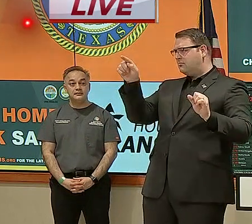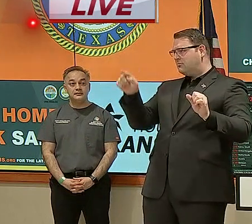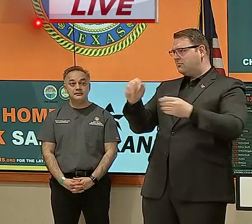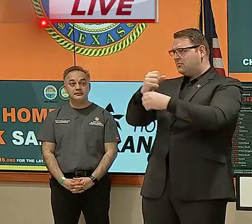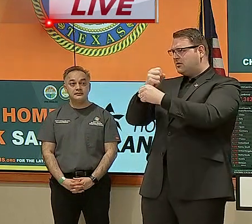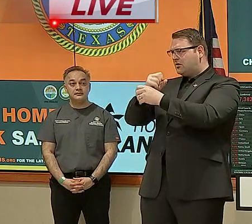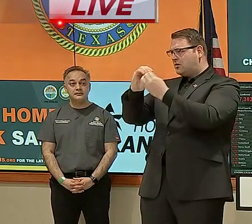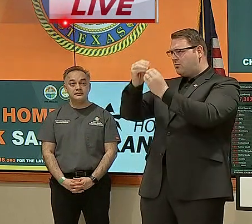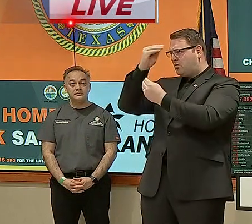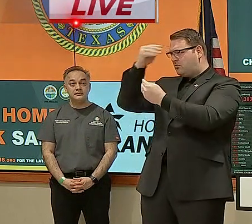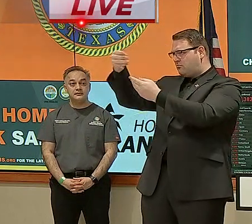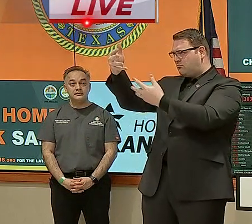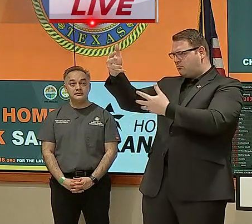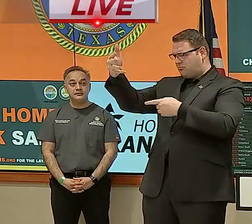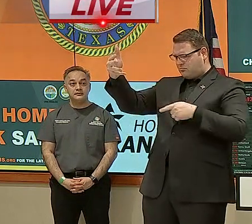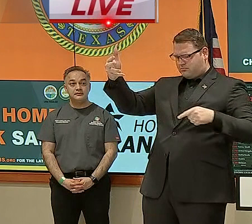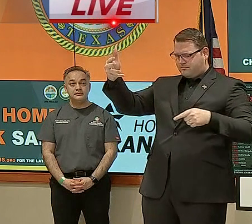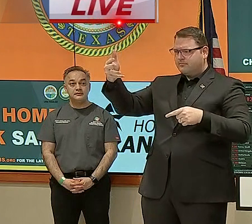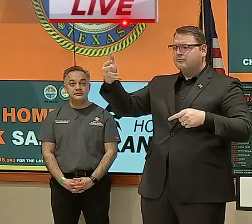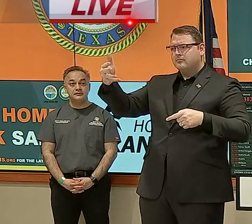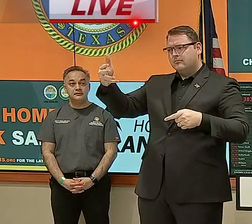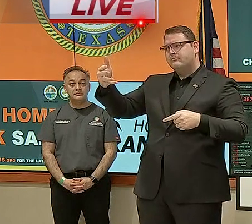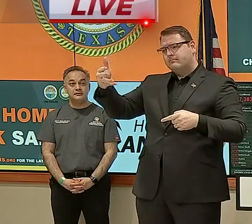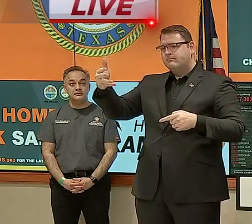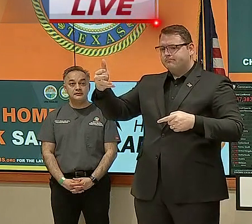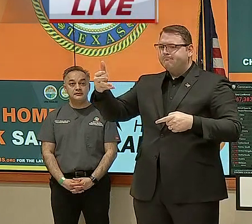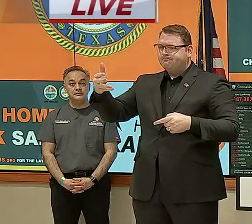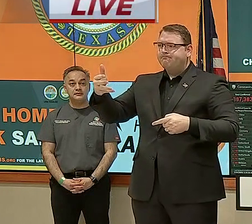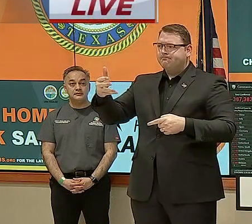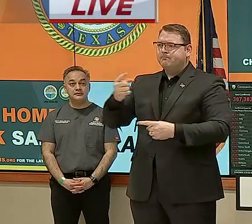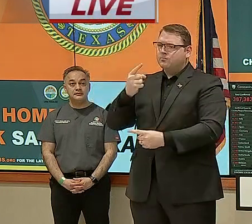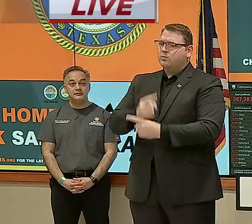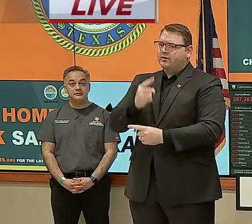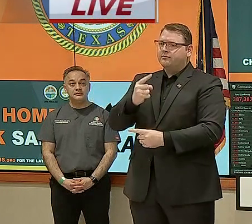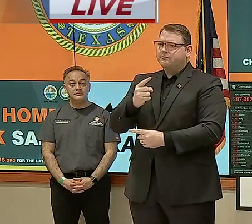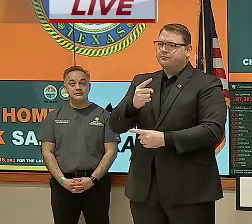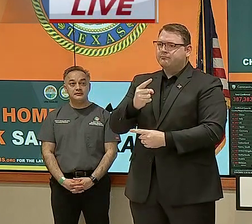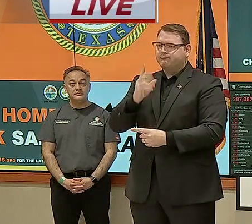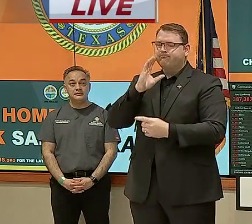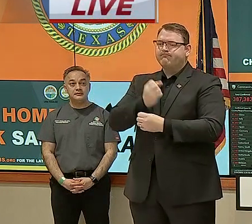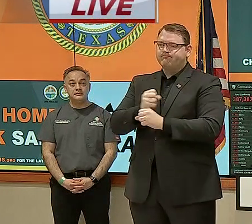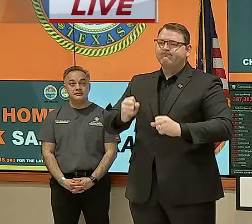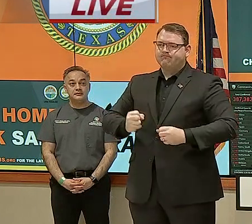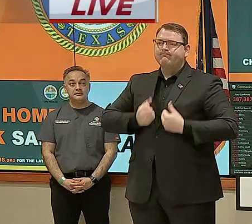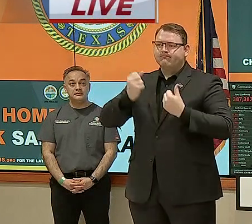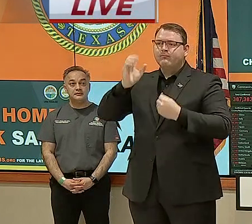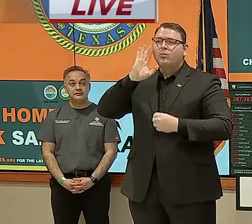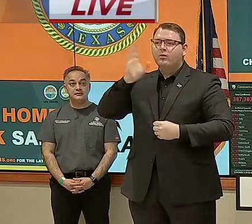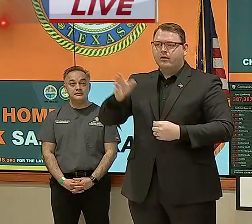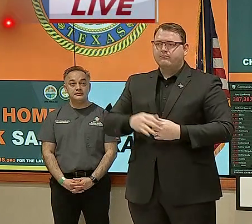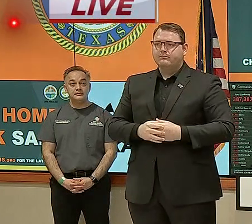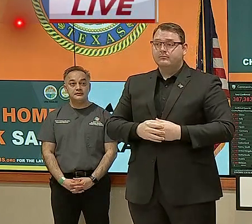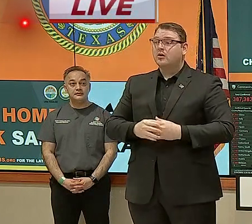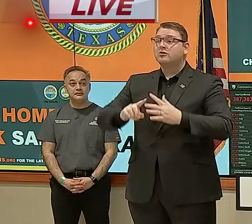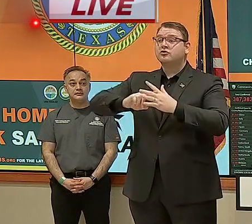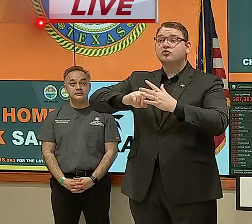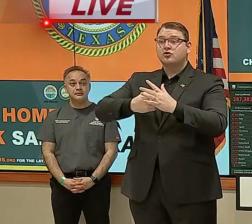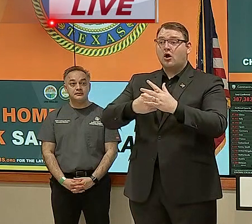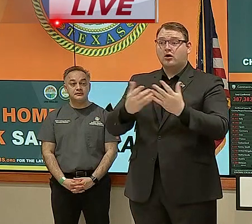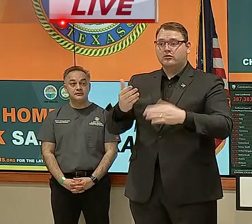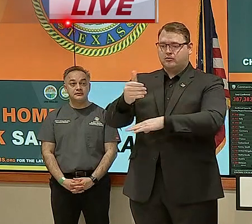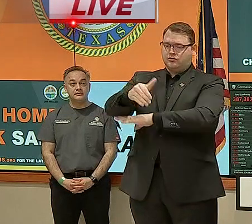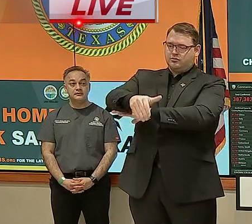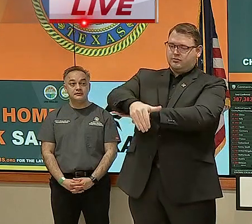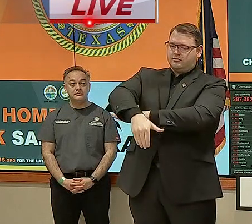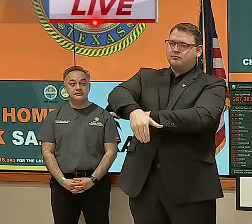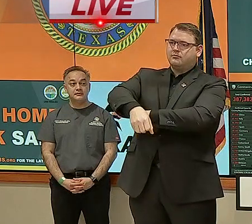order will be effective tonight at midnight and will go until April 3rd, which is as long